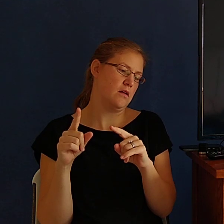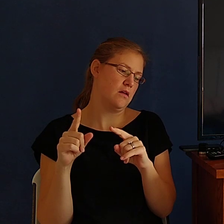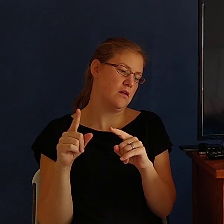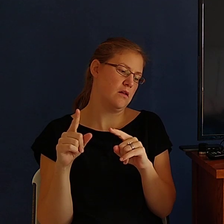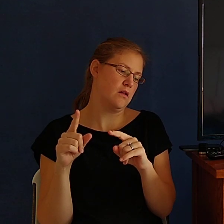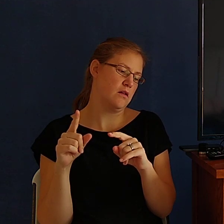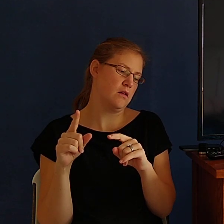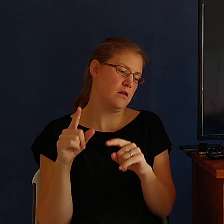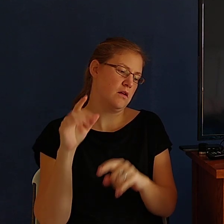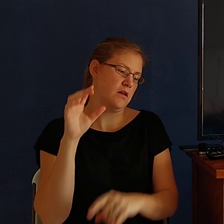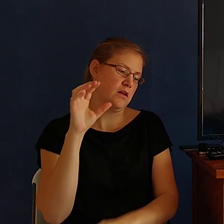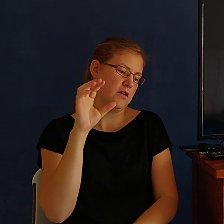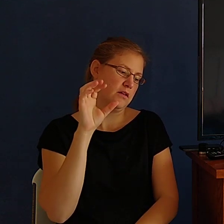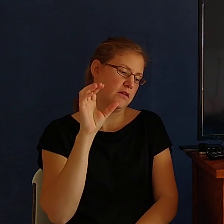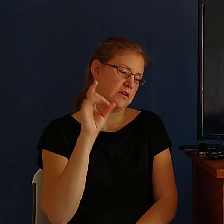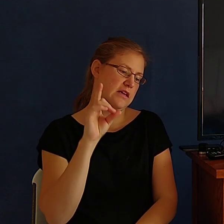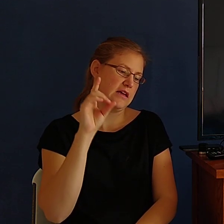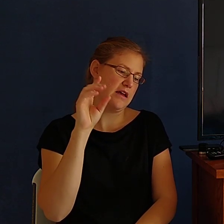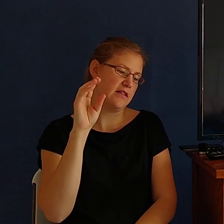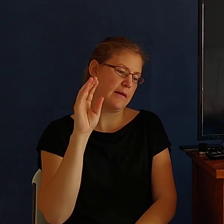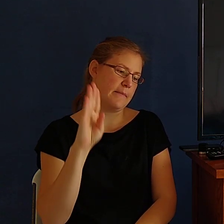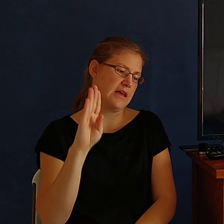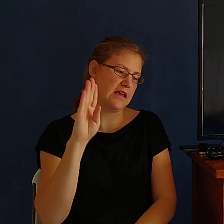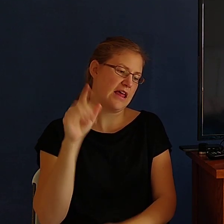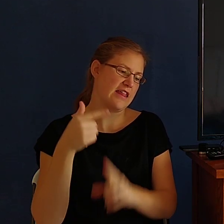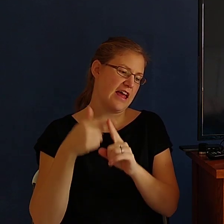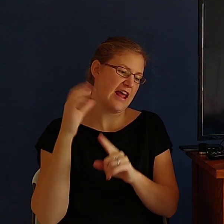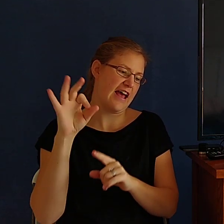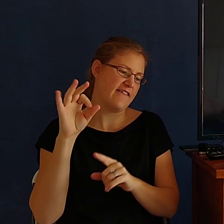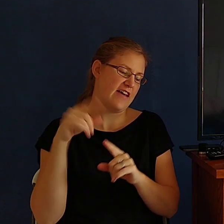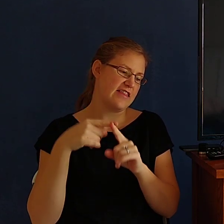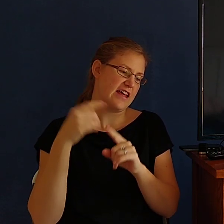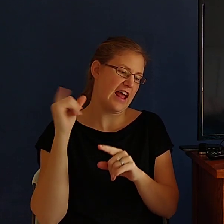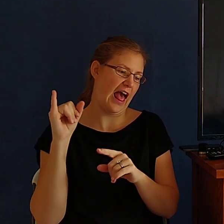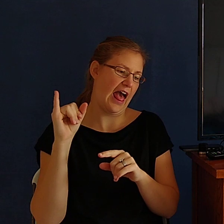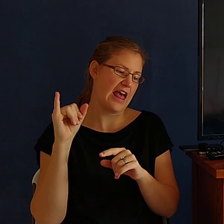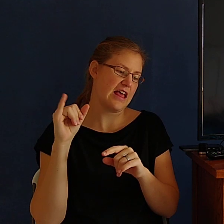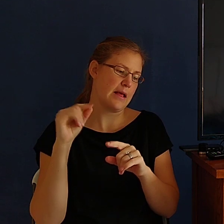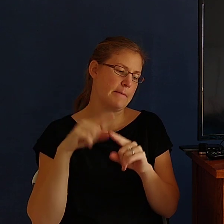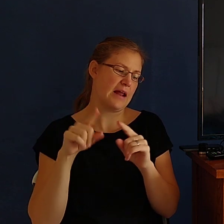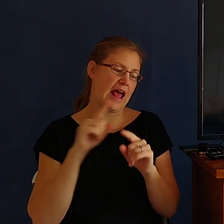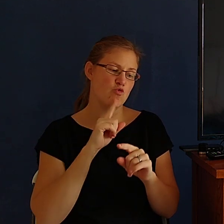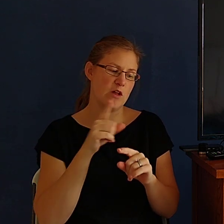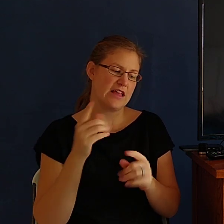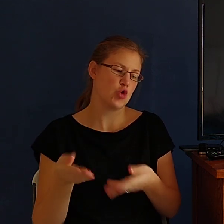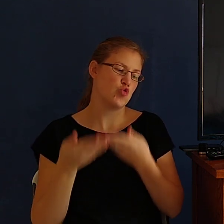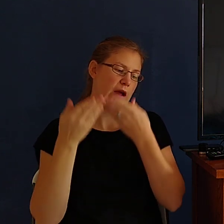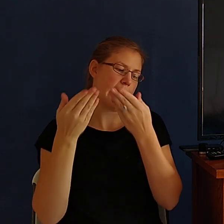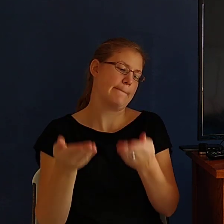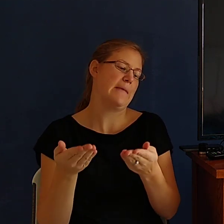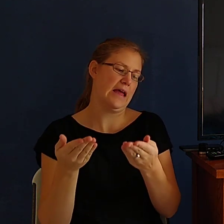F, and then I, but I highly recommend to list them in